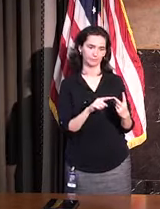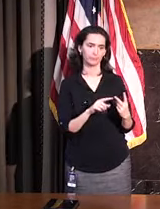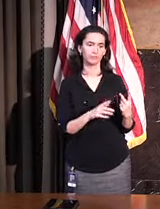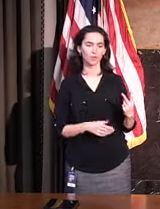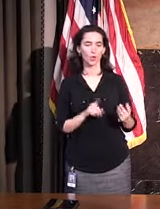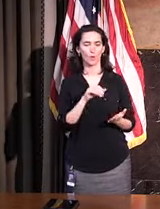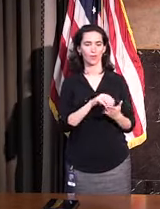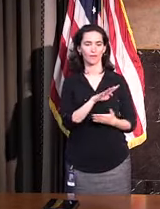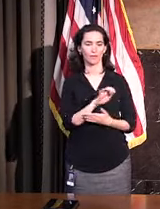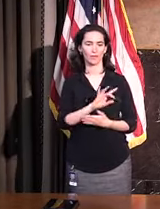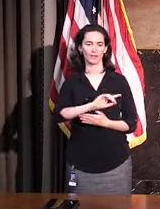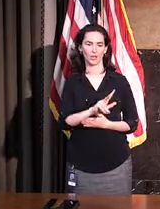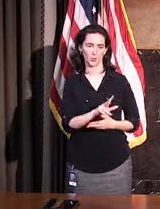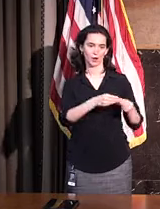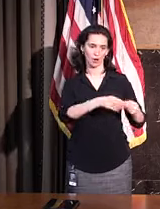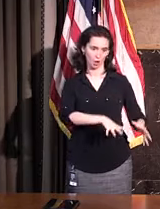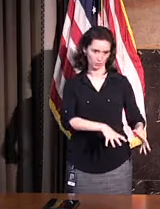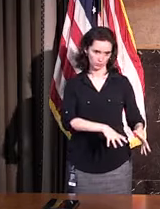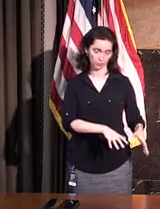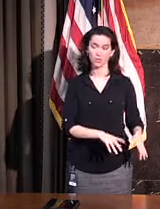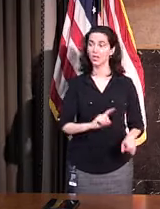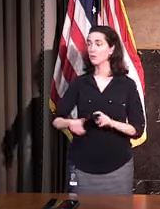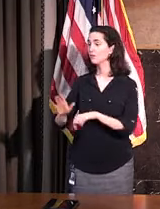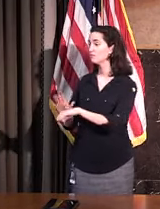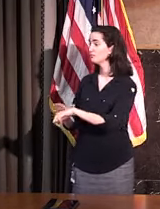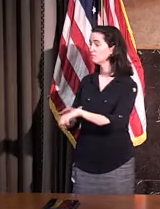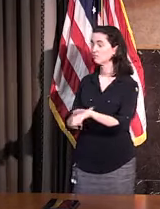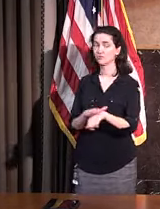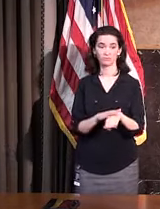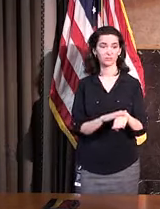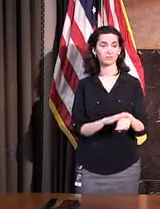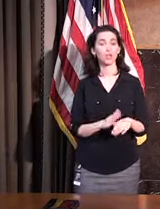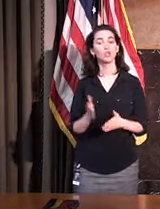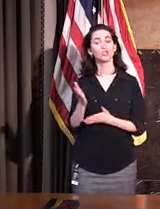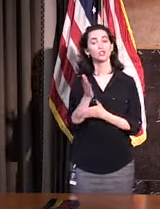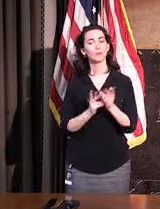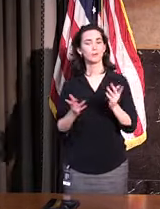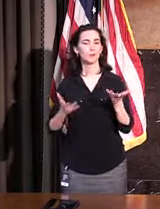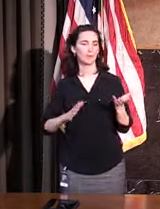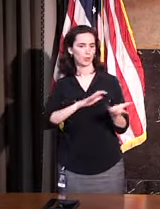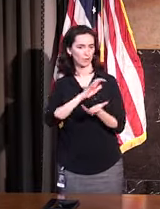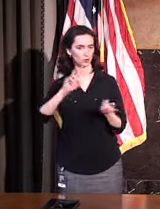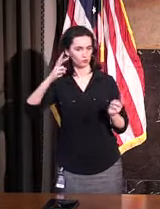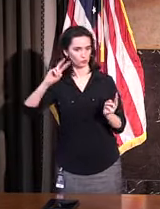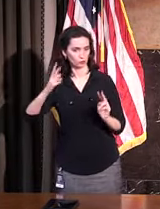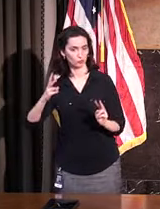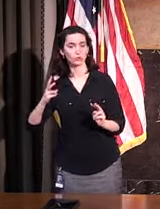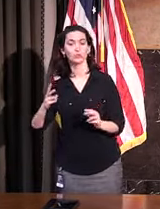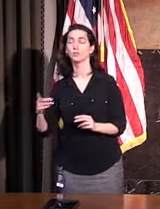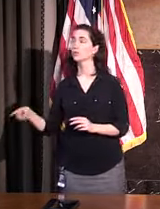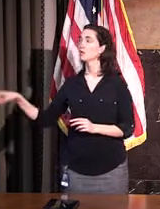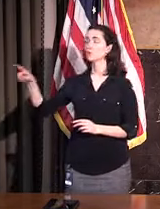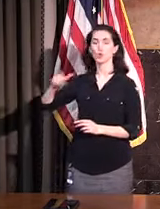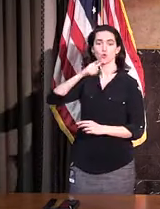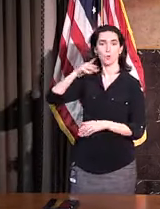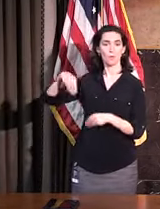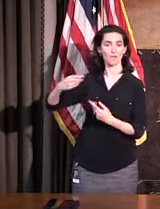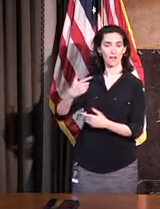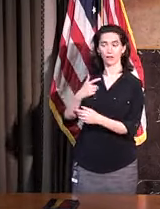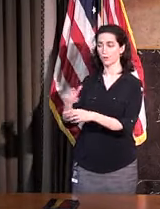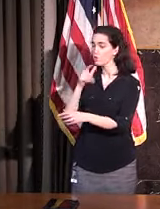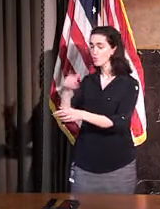is the number we're at right now. And I do want to let people know, I think there might be some misconfusion out there. The vaccine providers have gotten very good